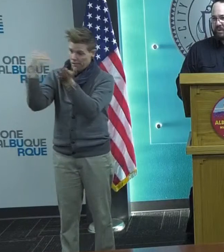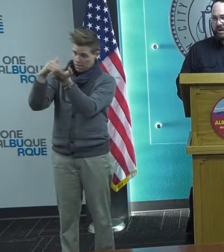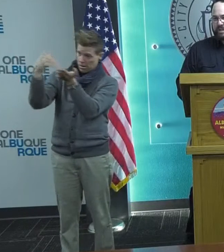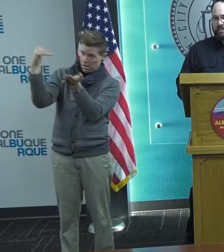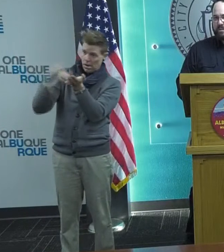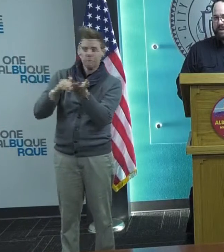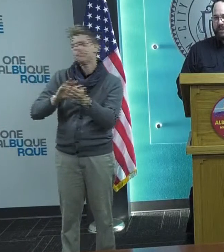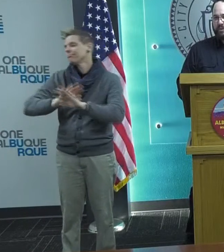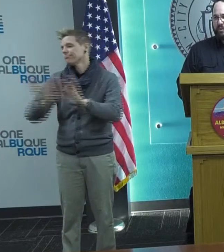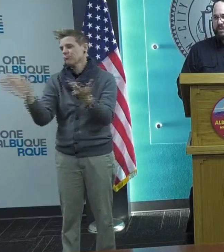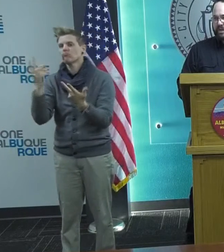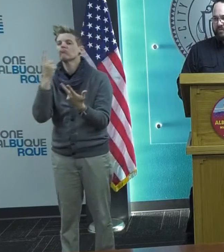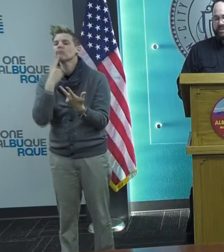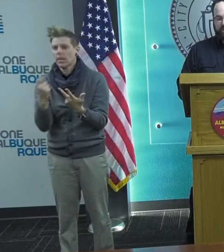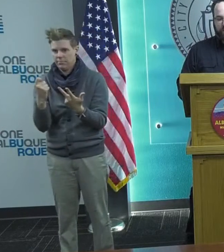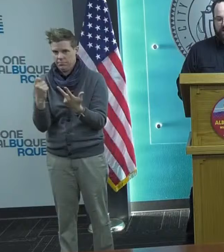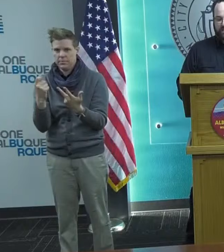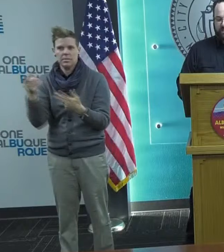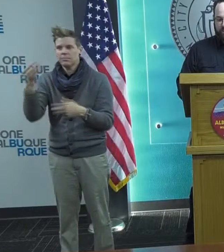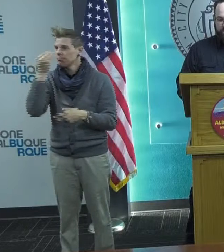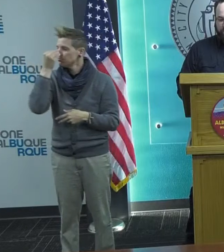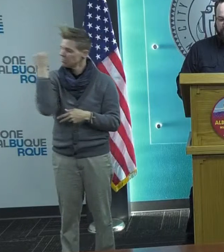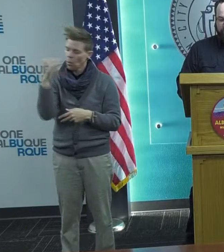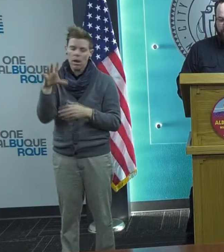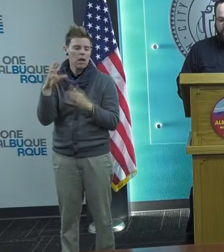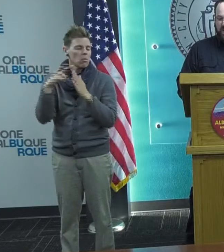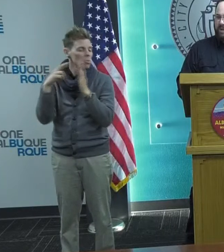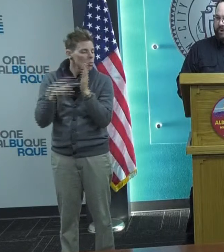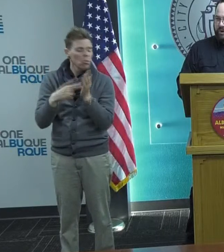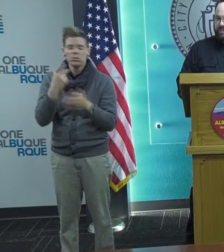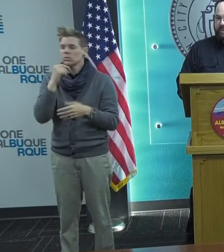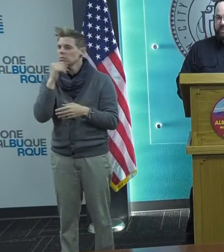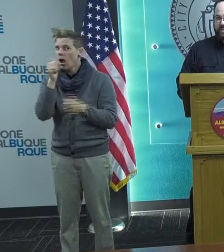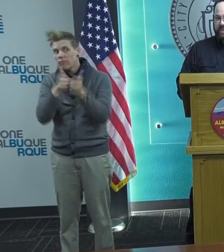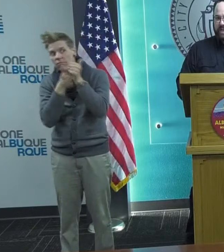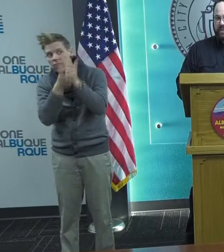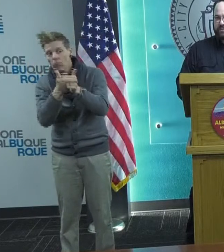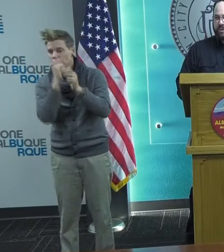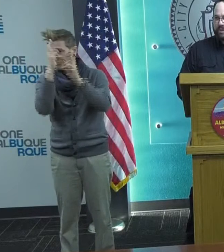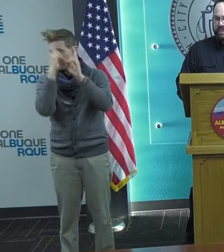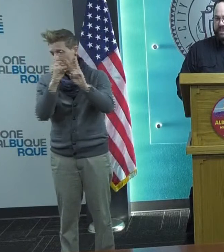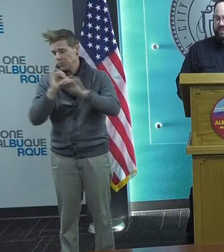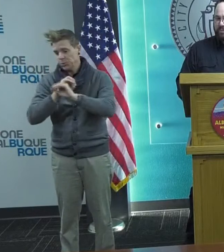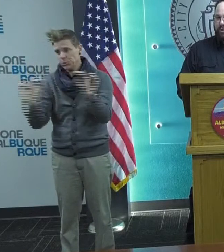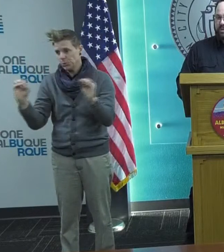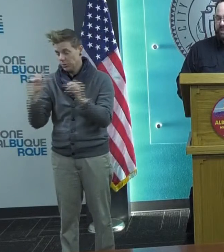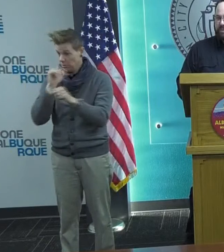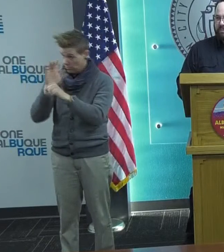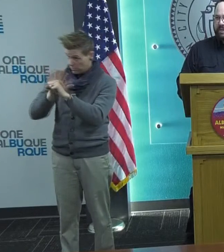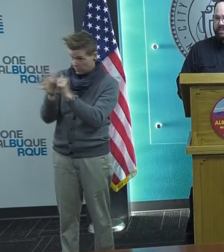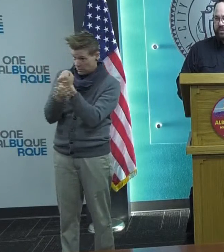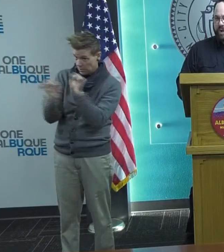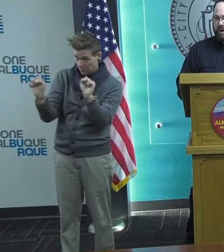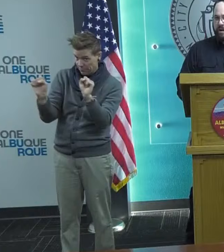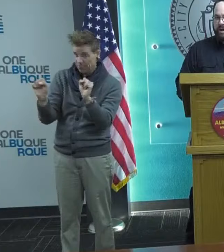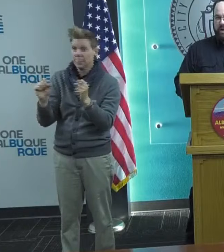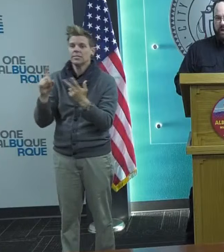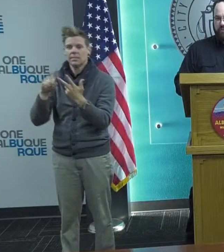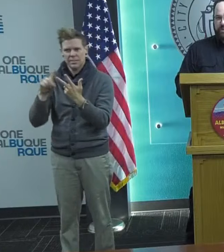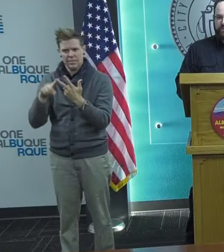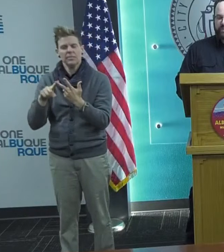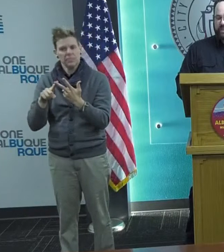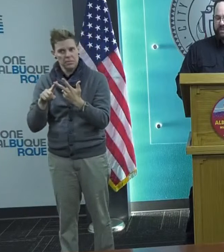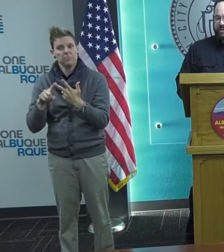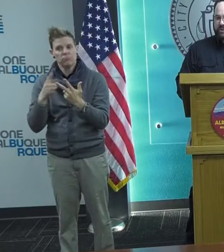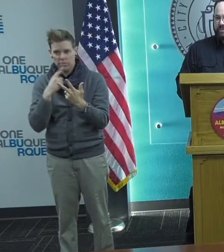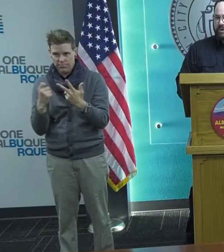willfully disregarding the public health order and the COVID safe practices that we're looking for. We don't expect to see a lot of those, but we think that it's important that the public is aware